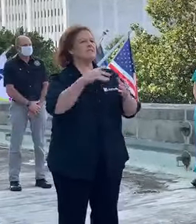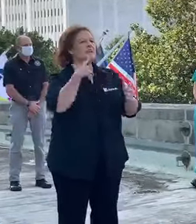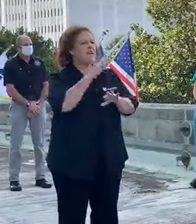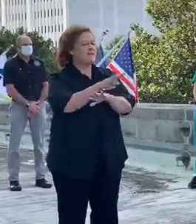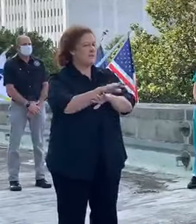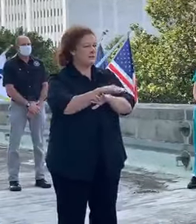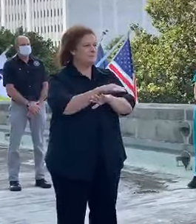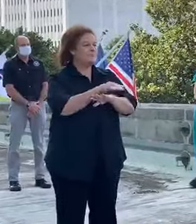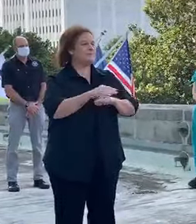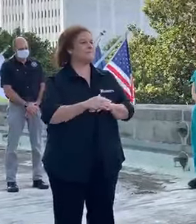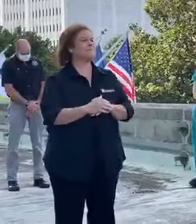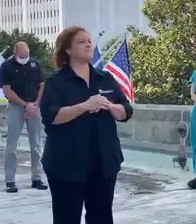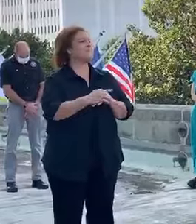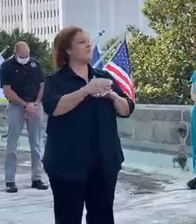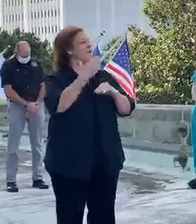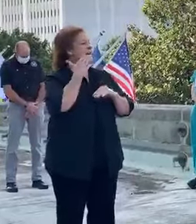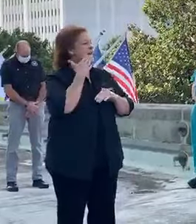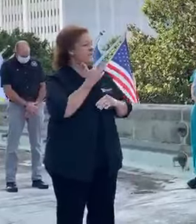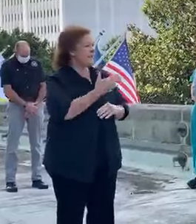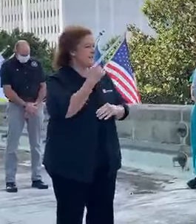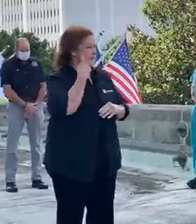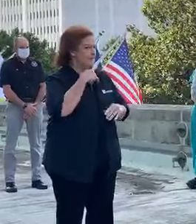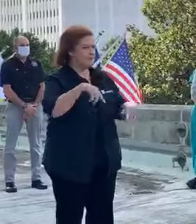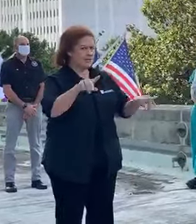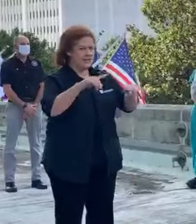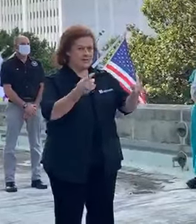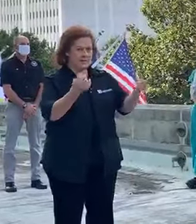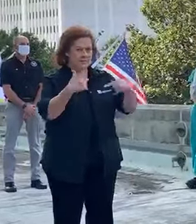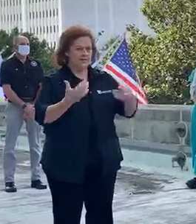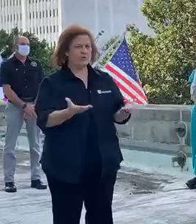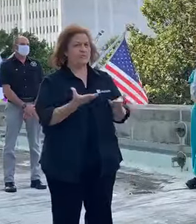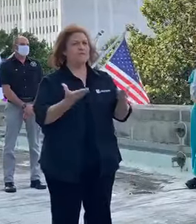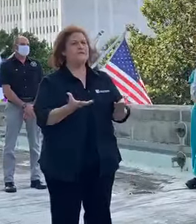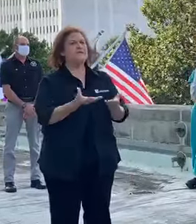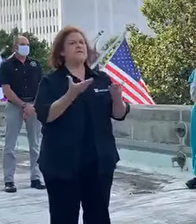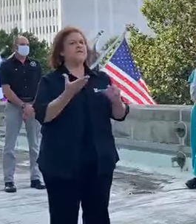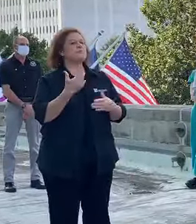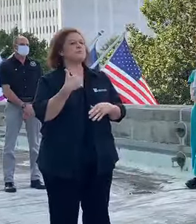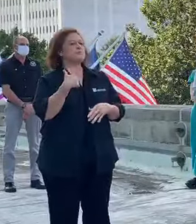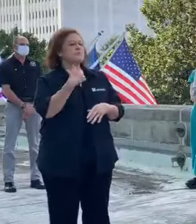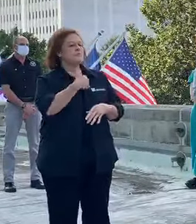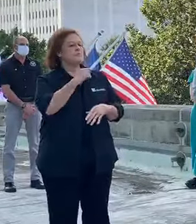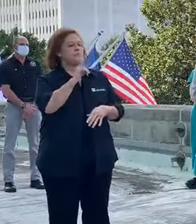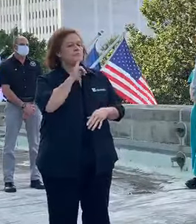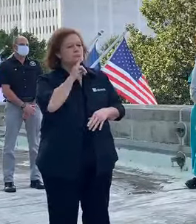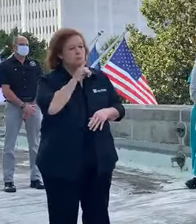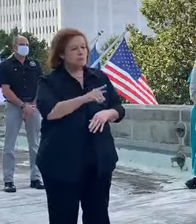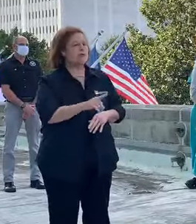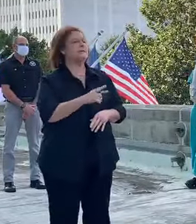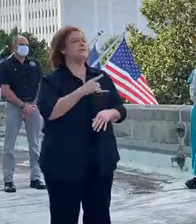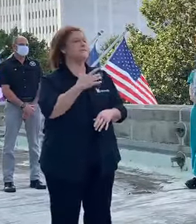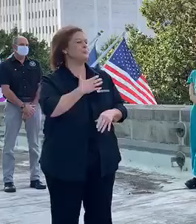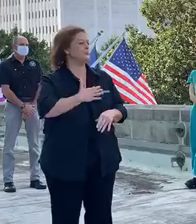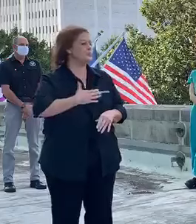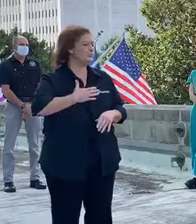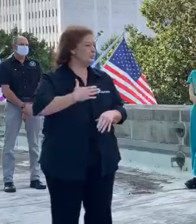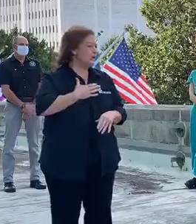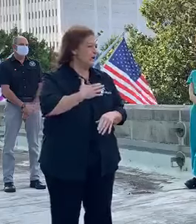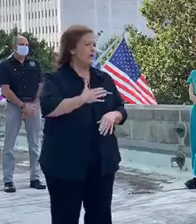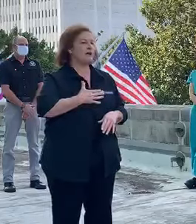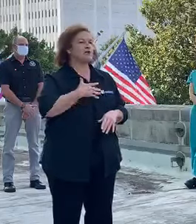good afternoon. Thank you all for being here. And we just appreciate your